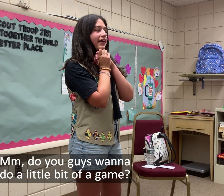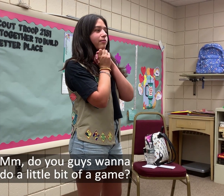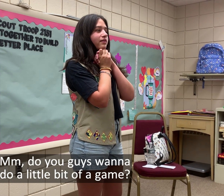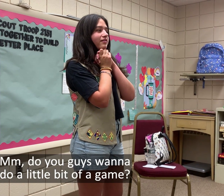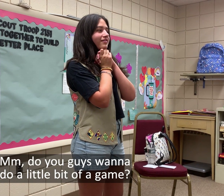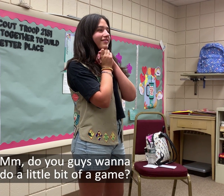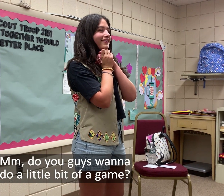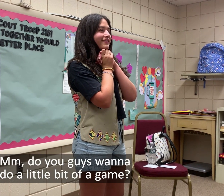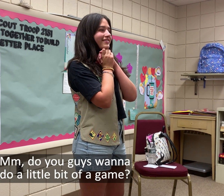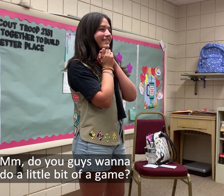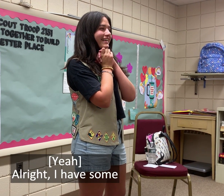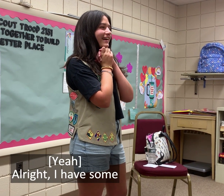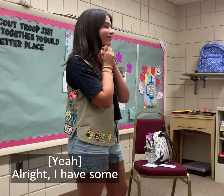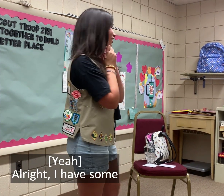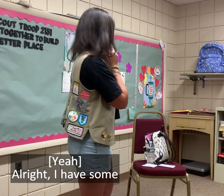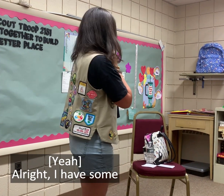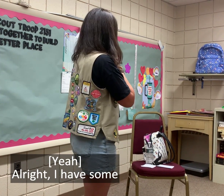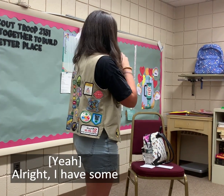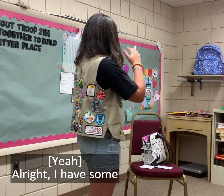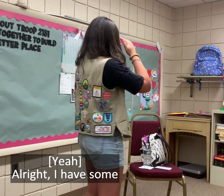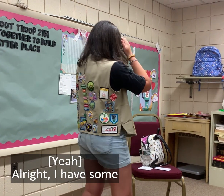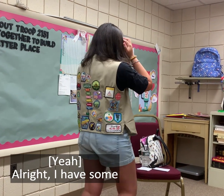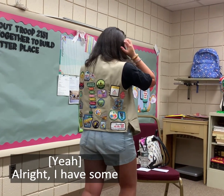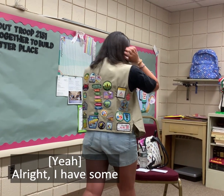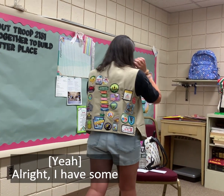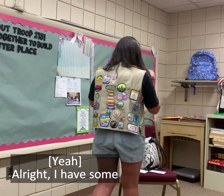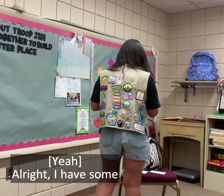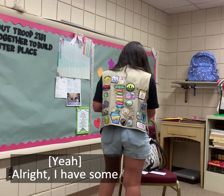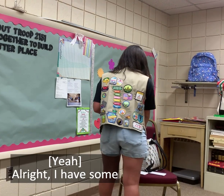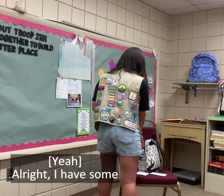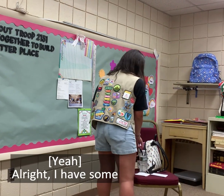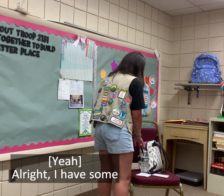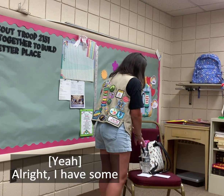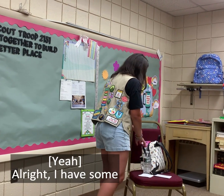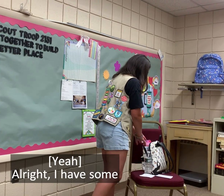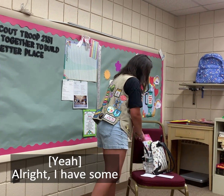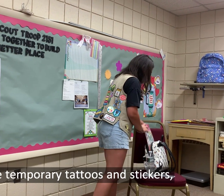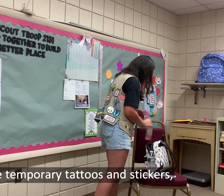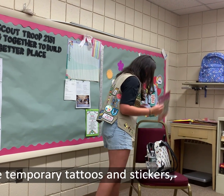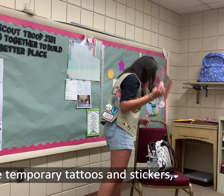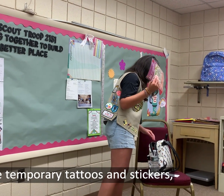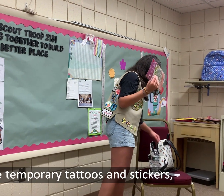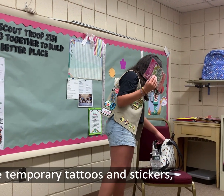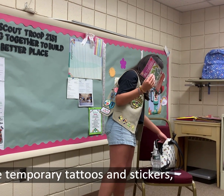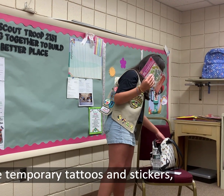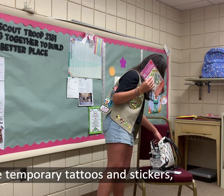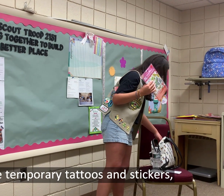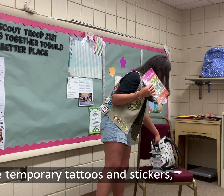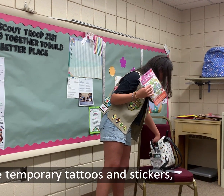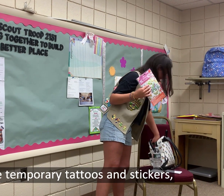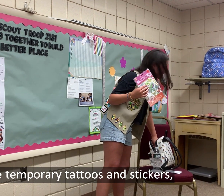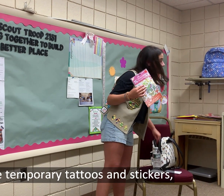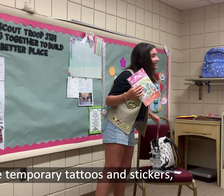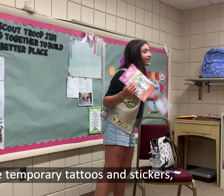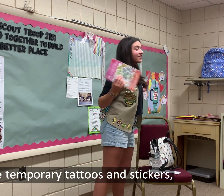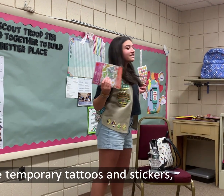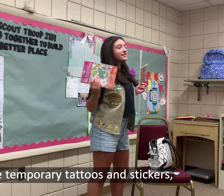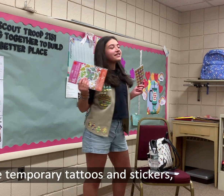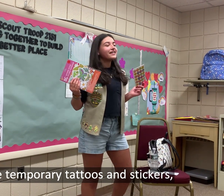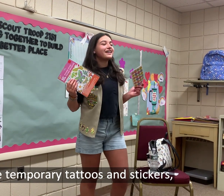game? Yeah. Yeah. All right, I have some fun little temporary tattoos and stickers.